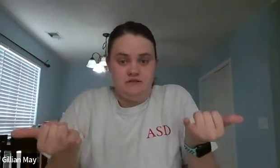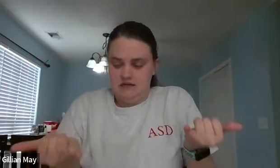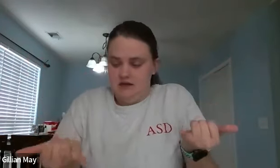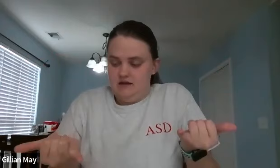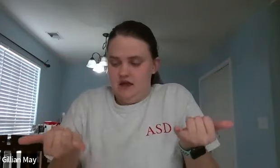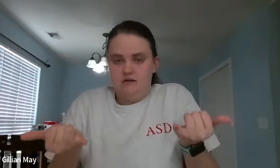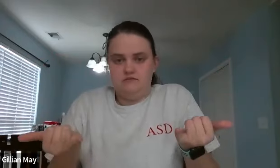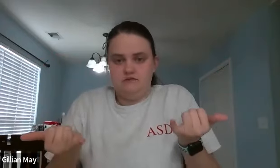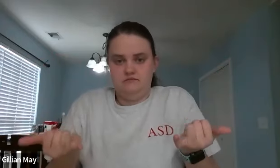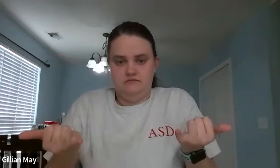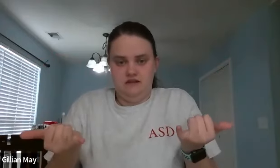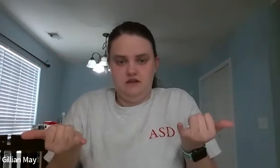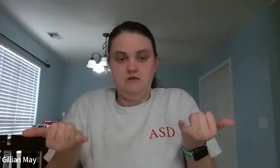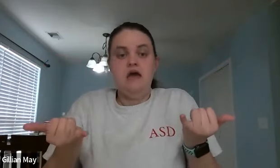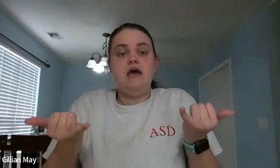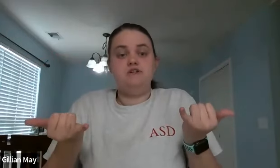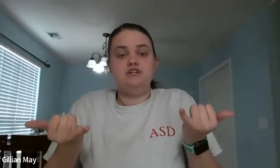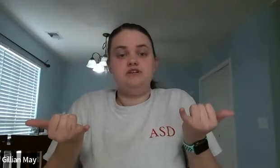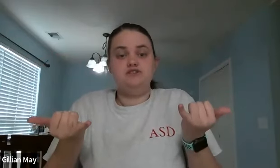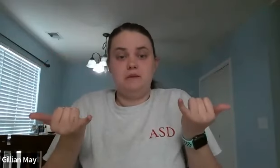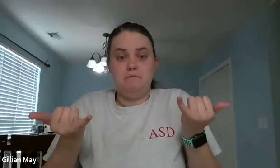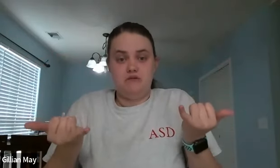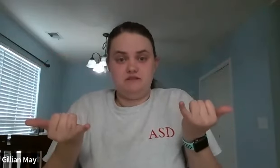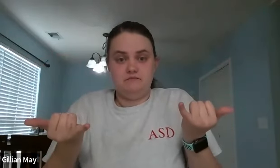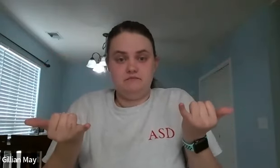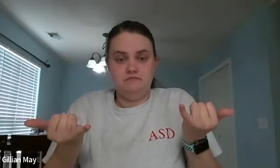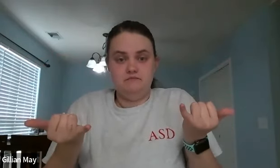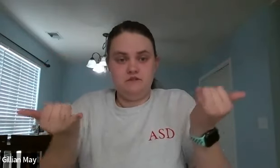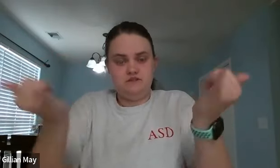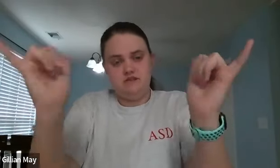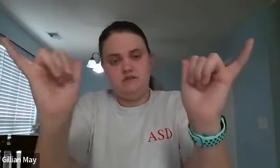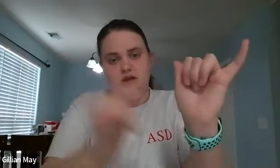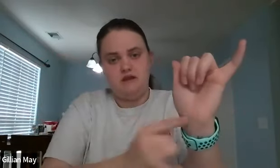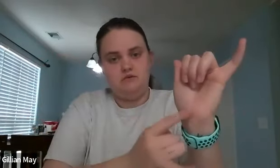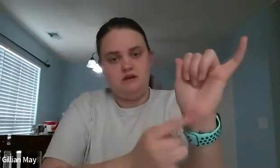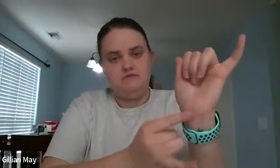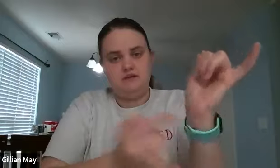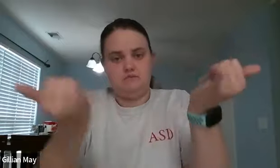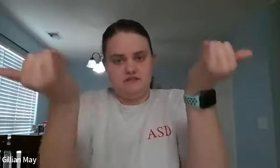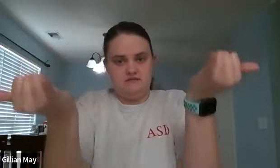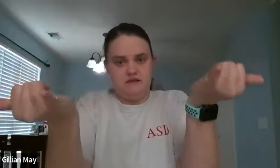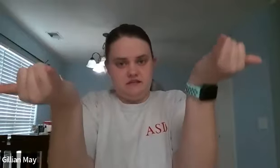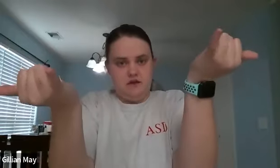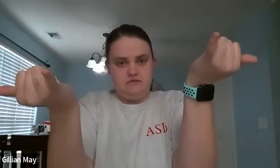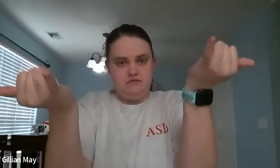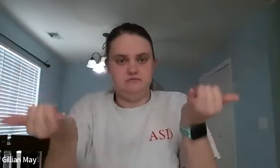and kind of, yeah, there you go. And what you're gonna do is you're gonna bounce them. So see, look, Maggie, you wanna have like your wrists facing up.